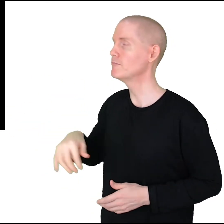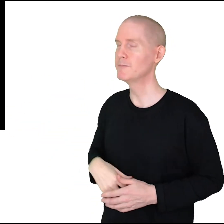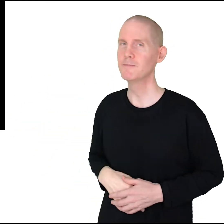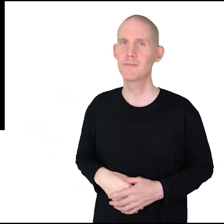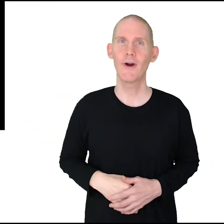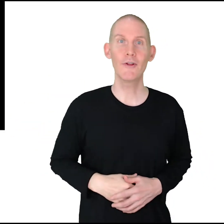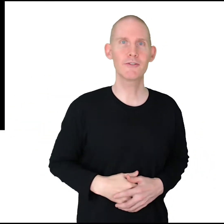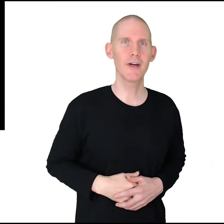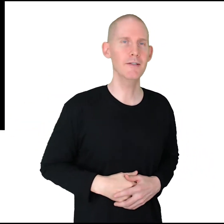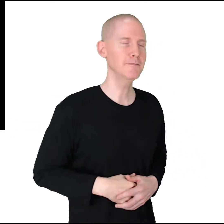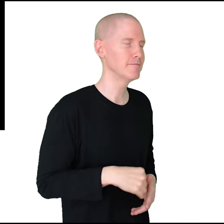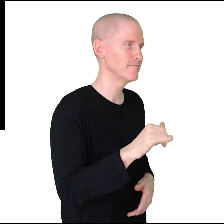Other side.